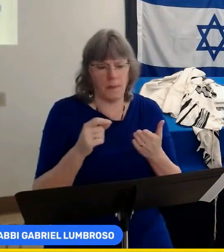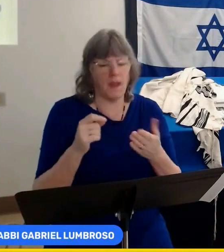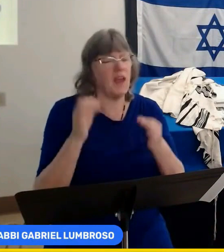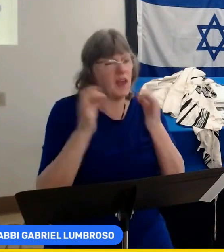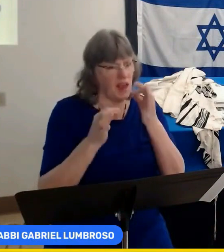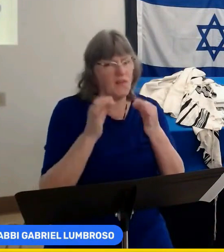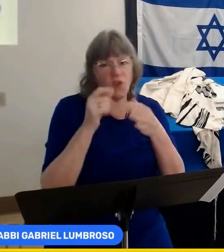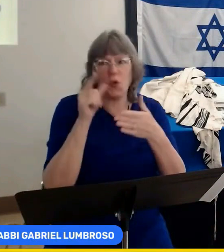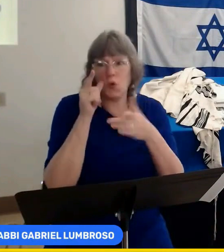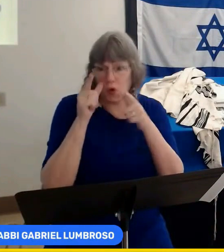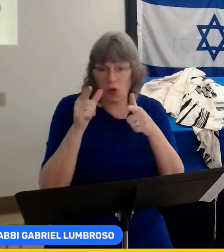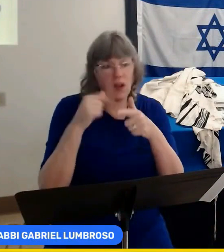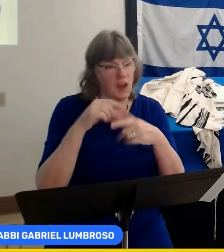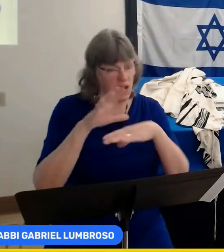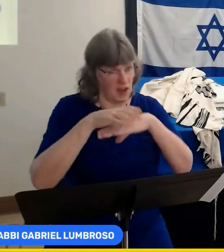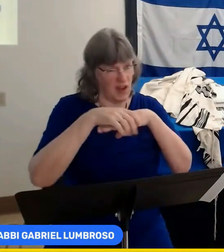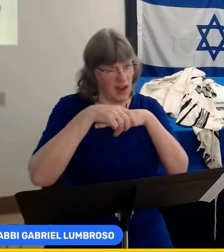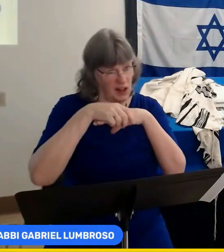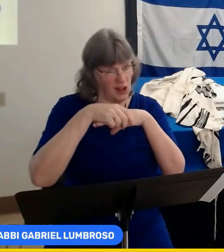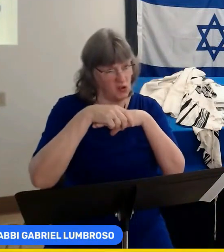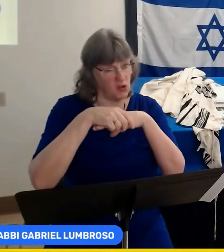Testament. You can have the Bible in English,